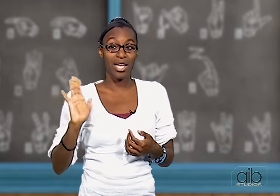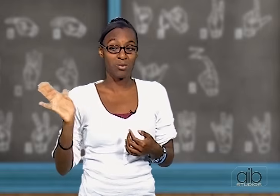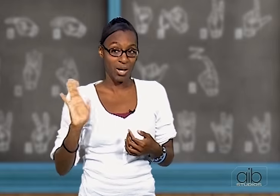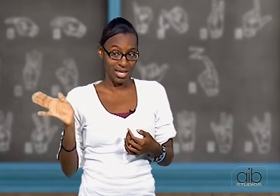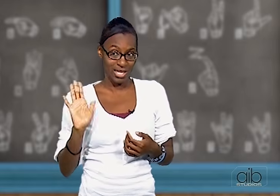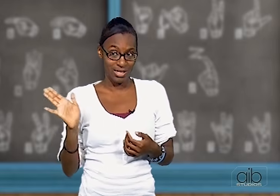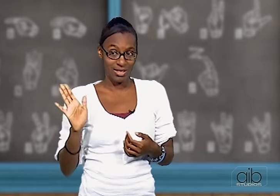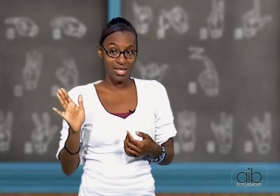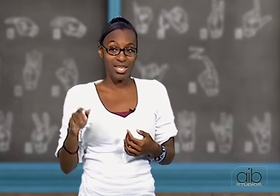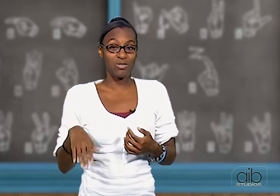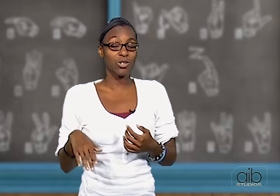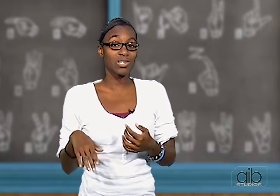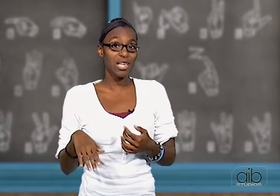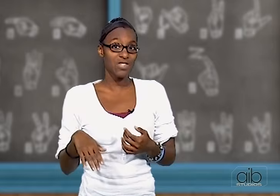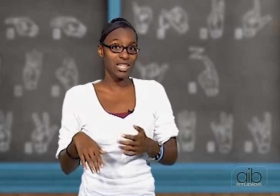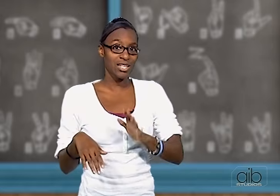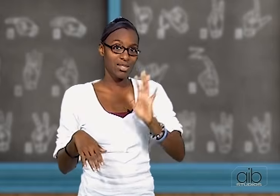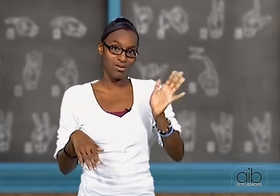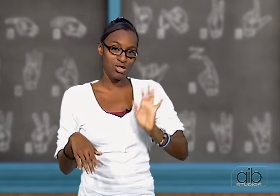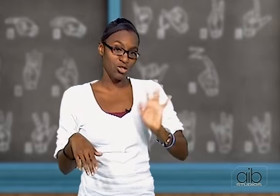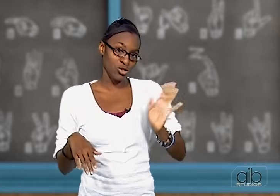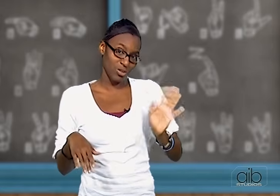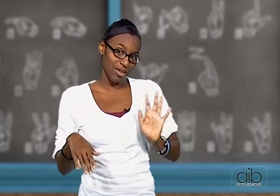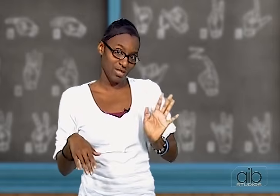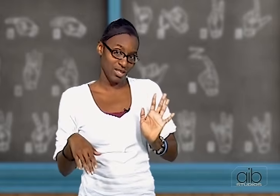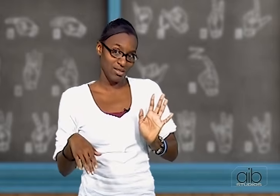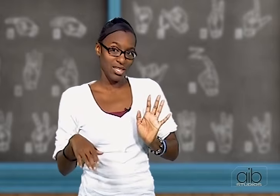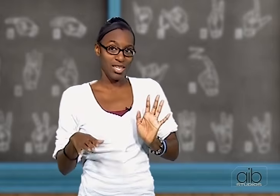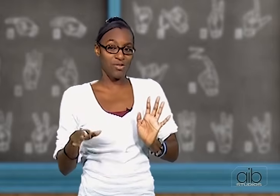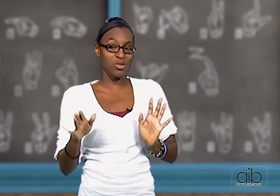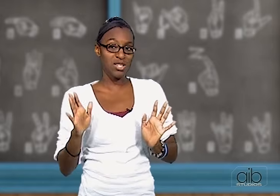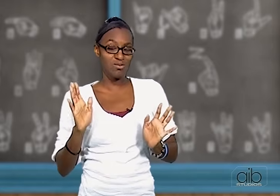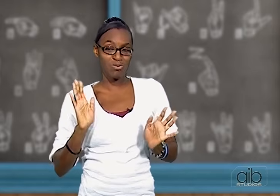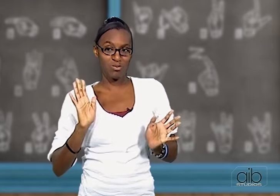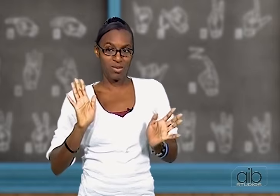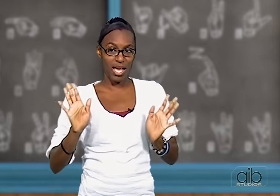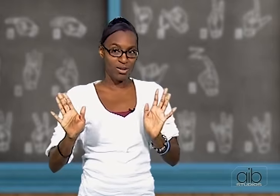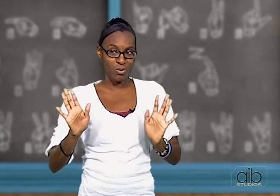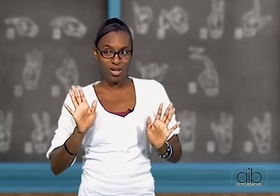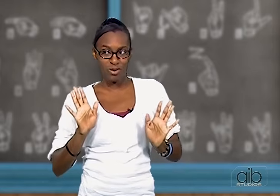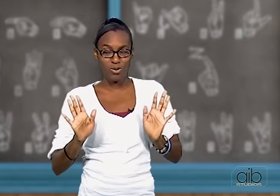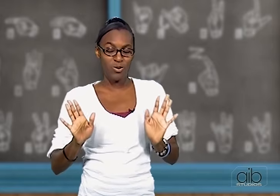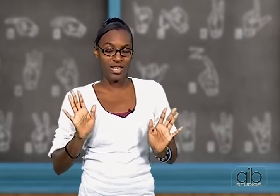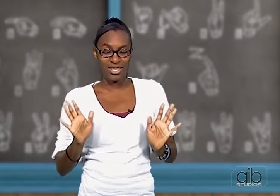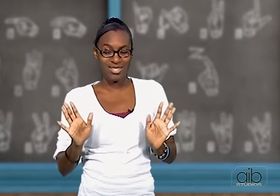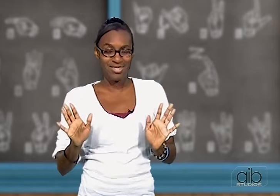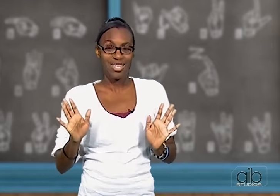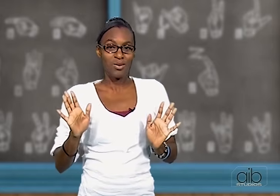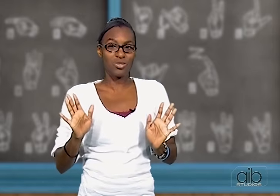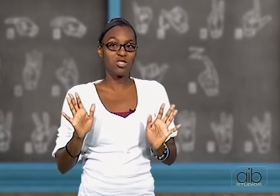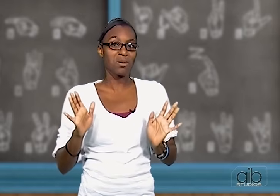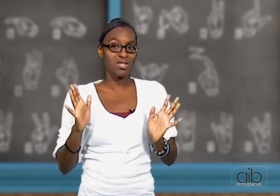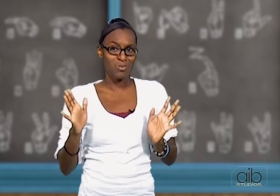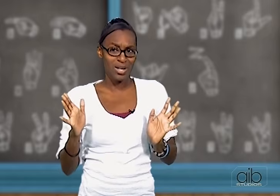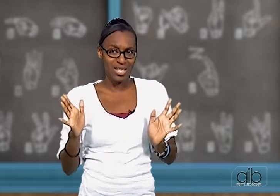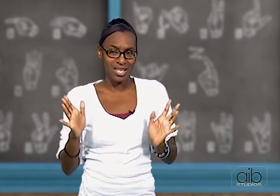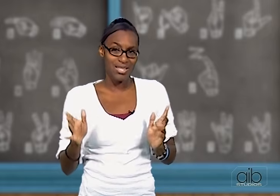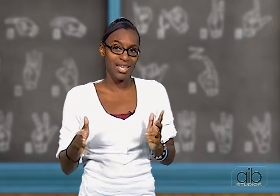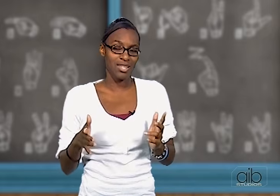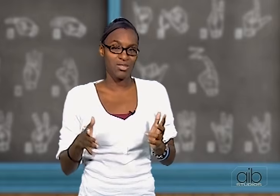am right-handed. If you're left-handed, you use your left hand. If you can kind of write with both hands, we'll just pick the one hand that you